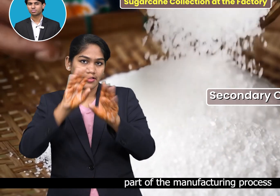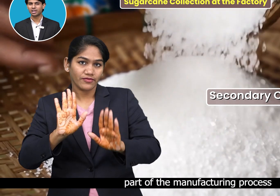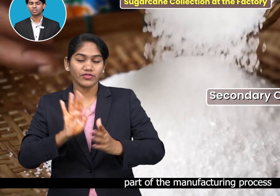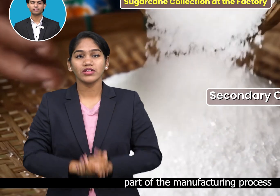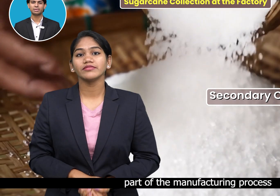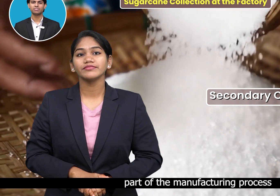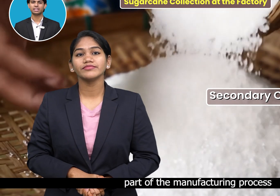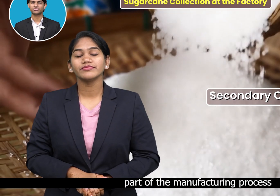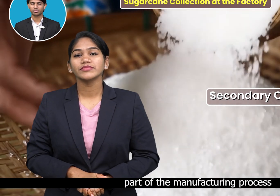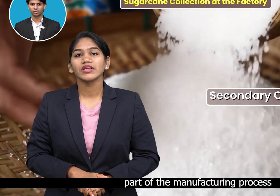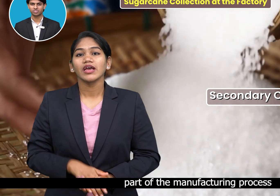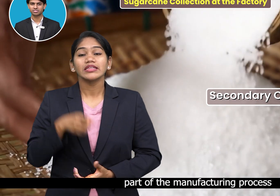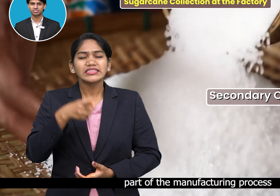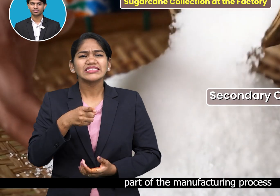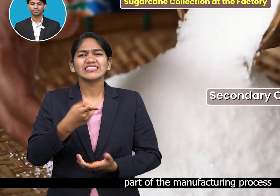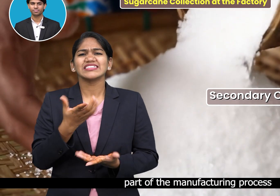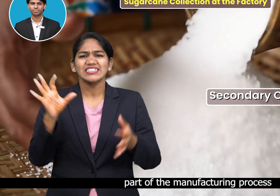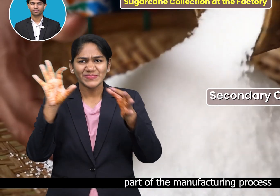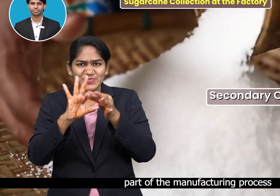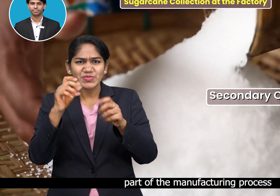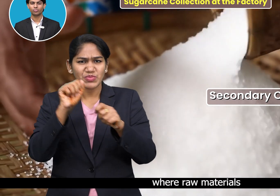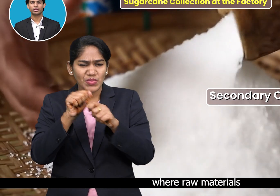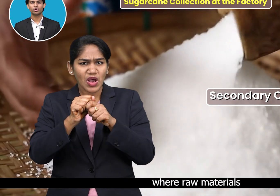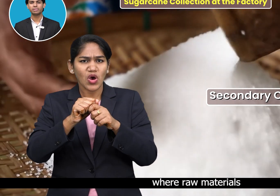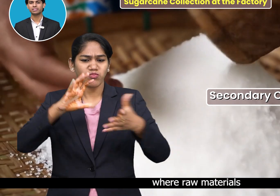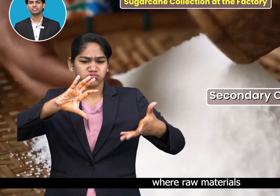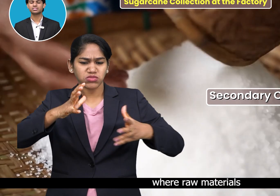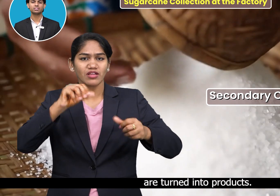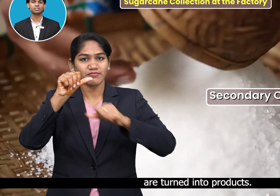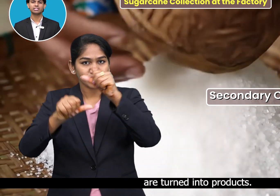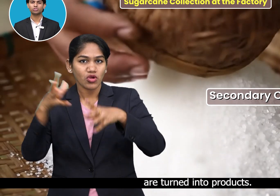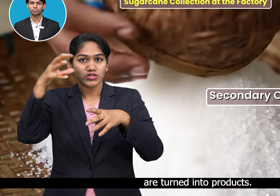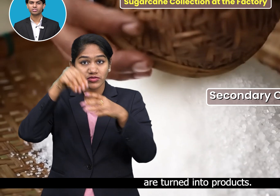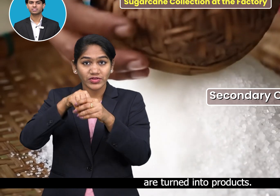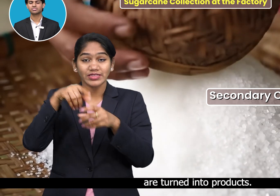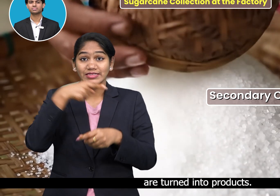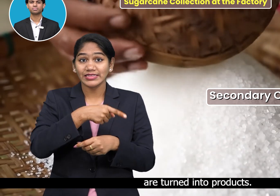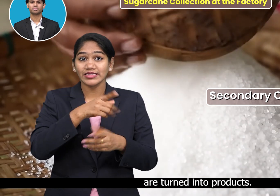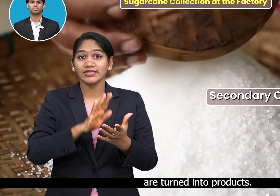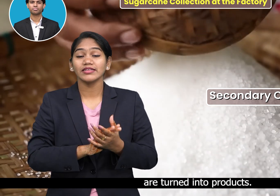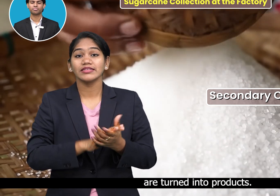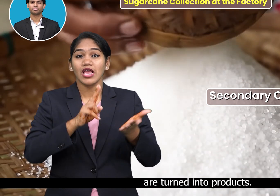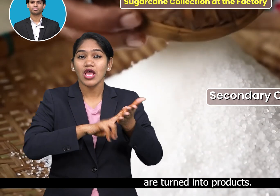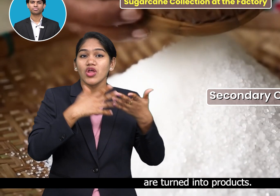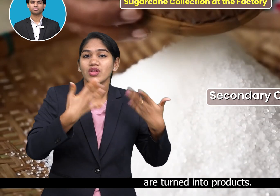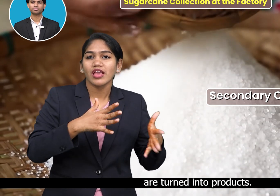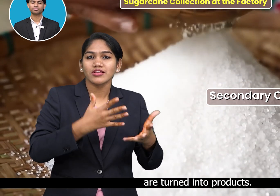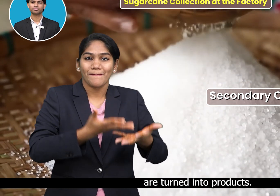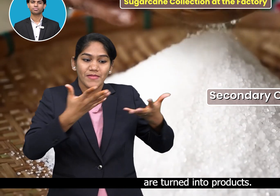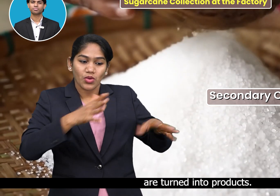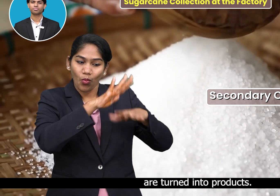as it is part of the manufacturing process where raw materials are turned into products.